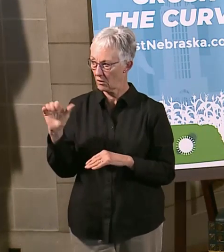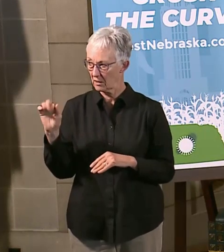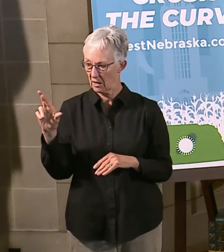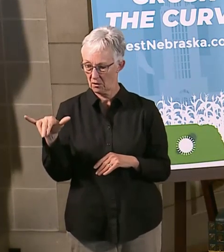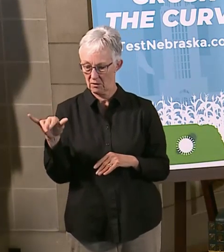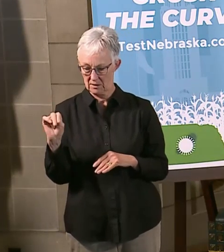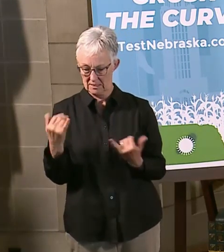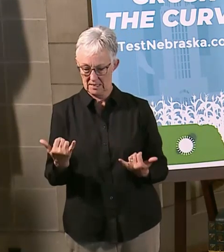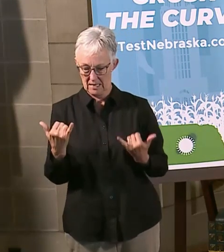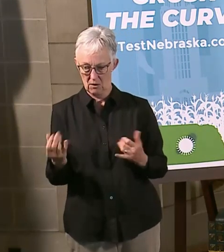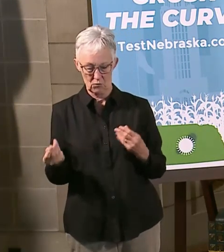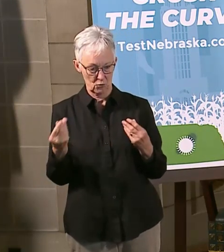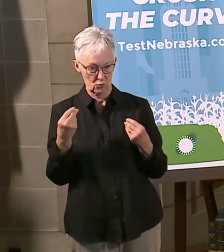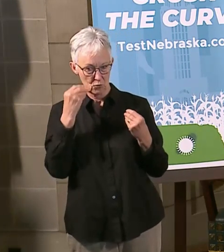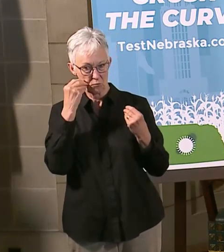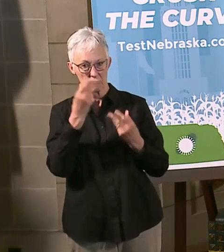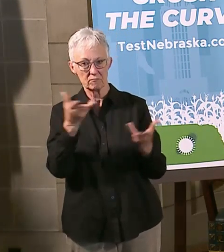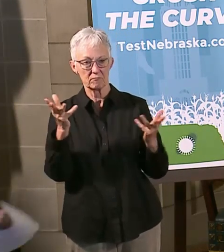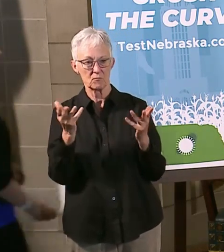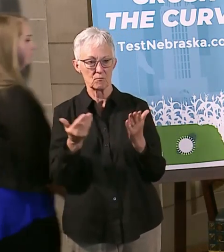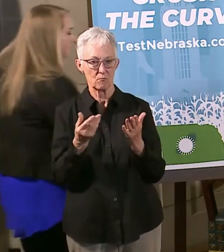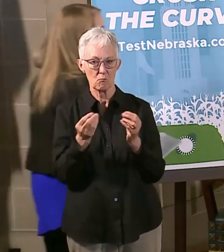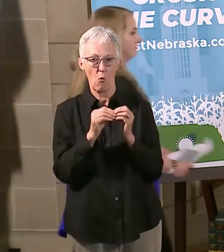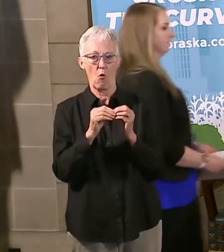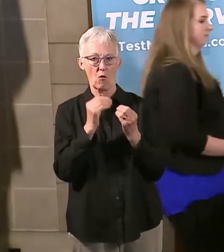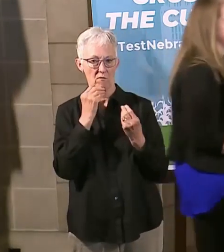few more details. Thank you.